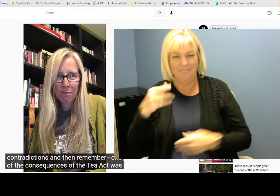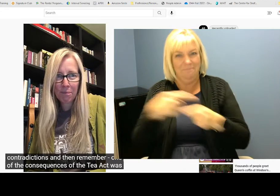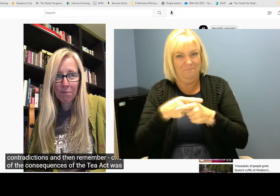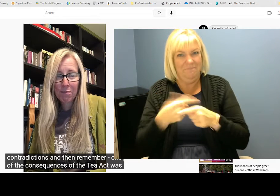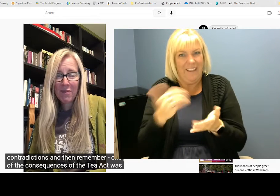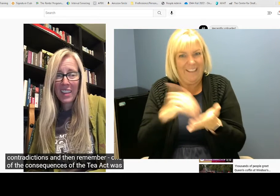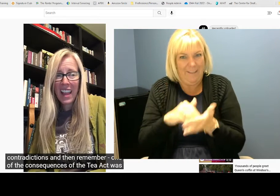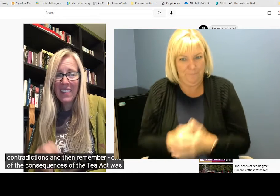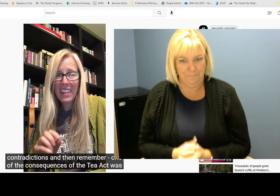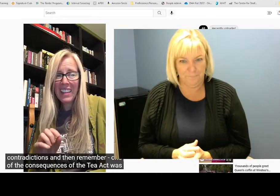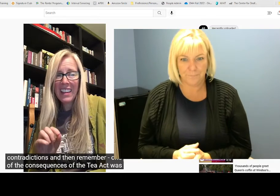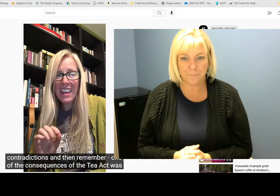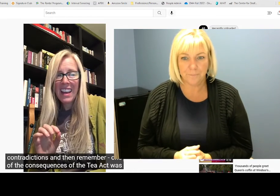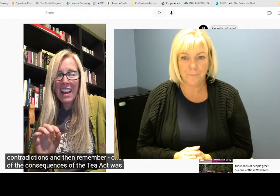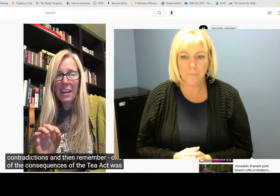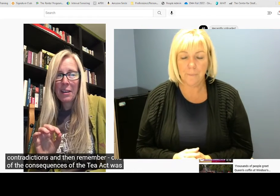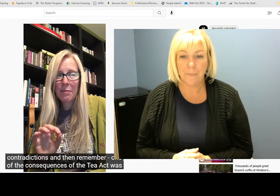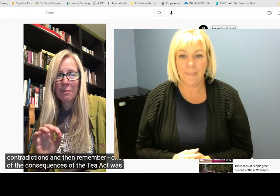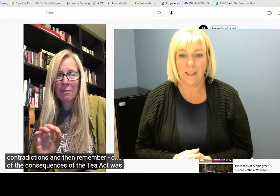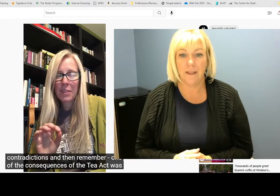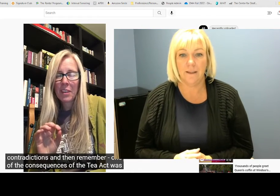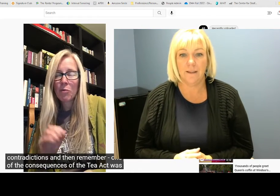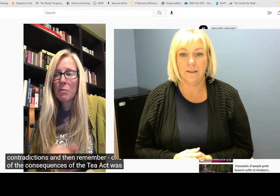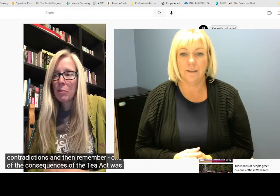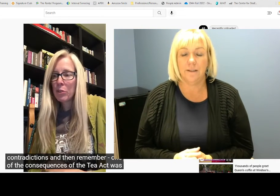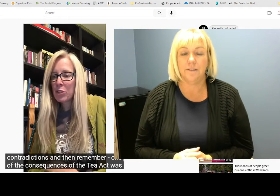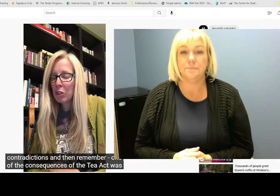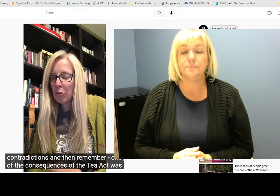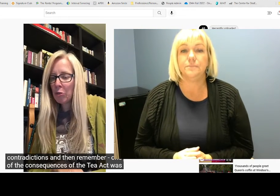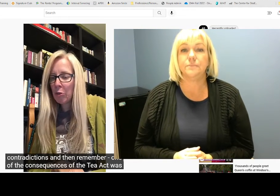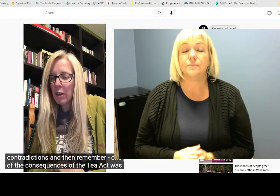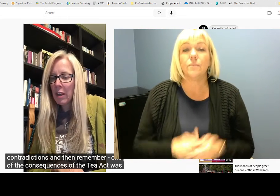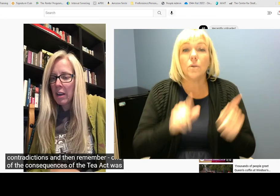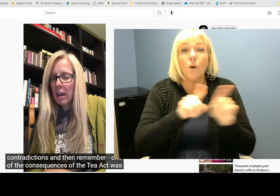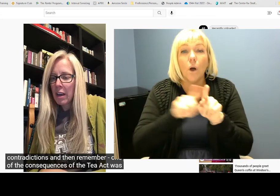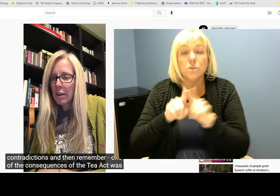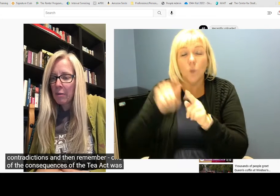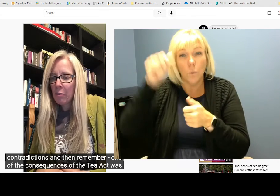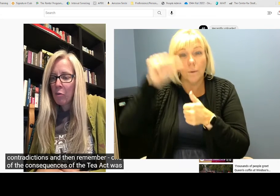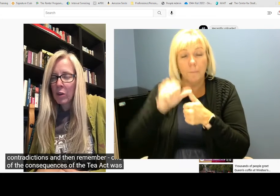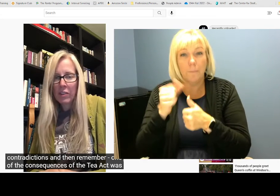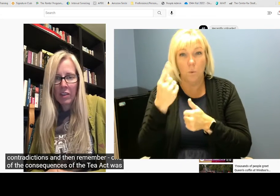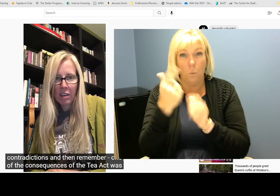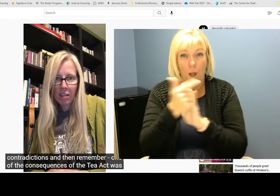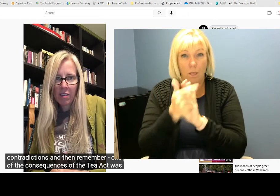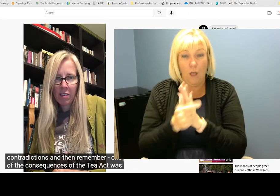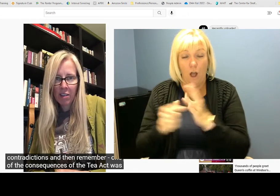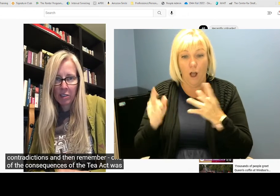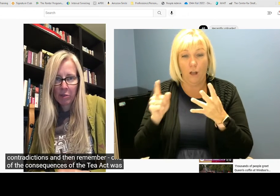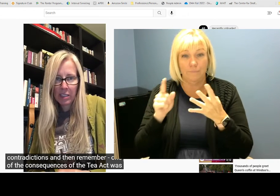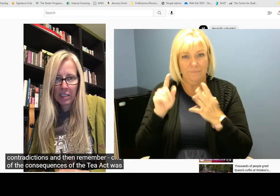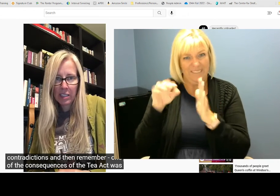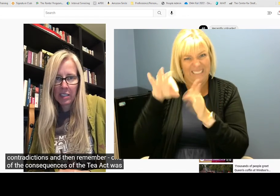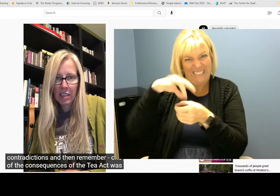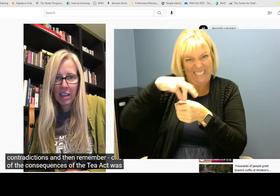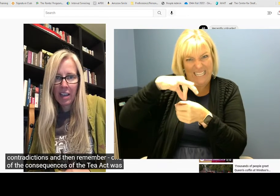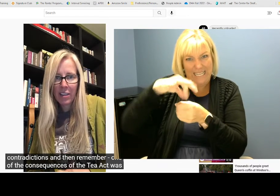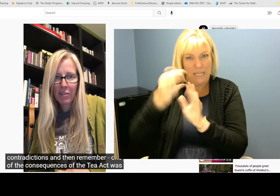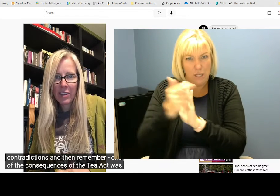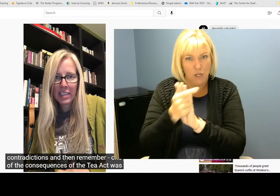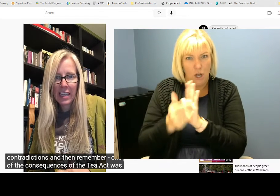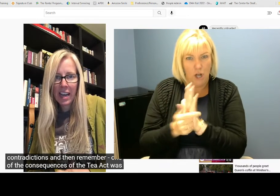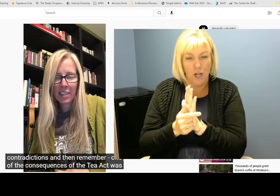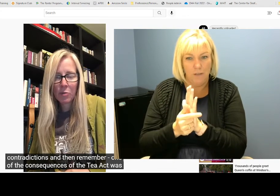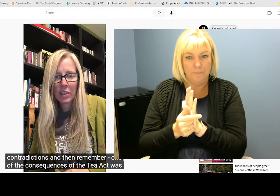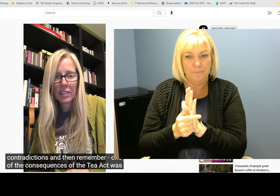contradictions. And then remember too, one of the consequences